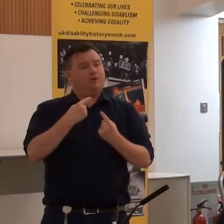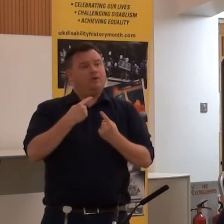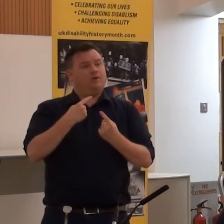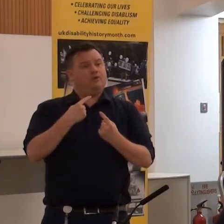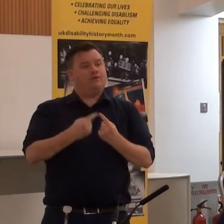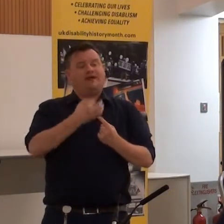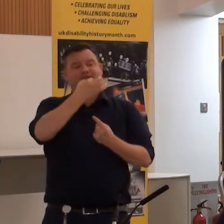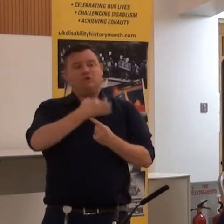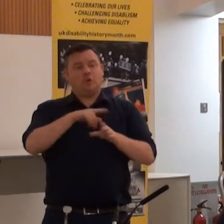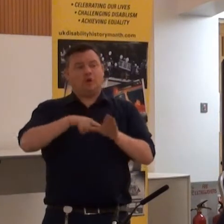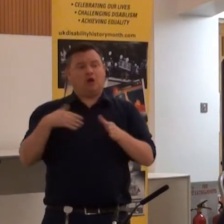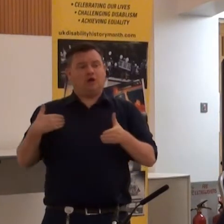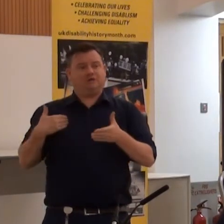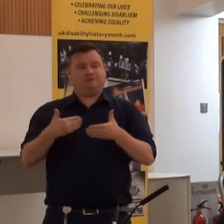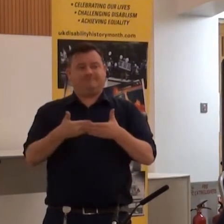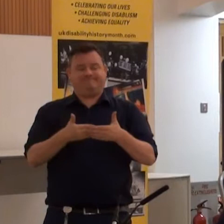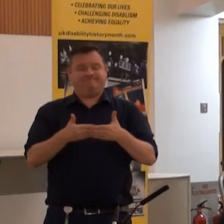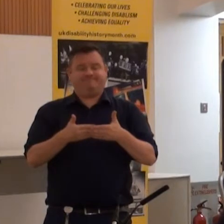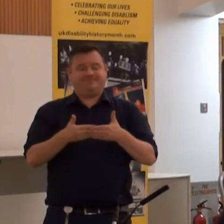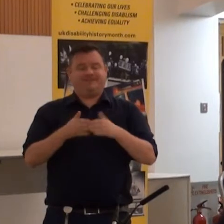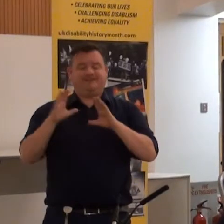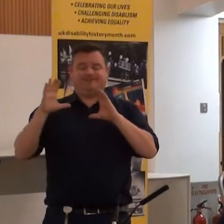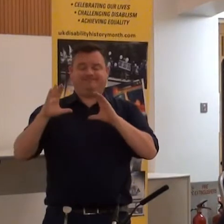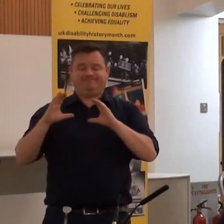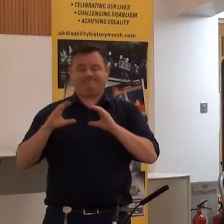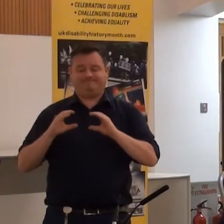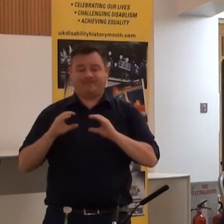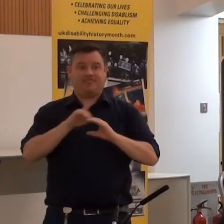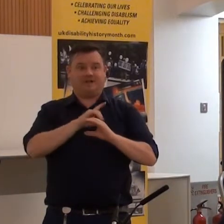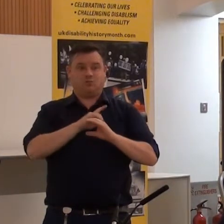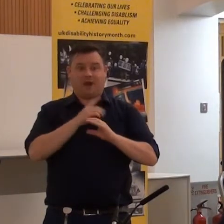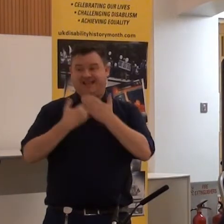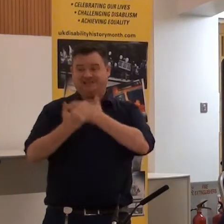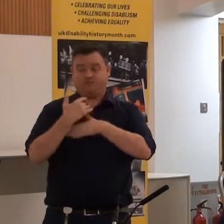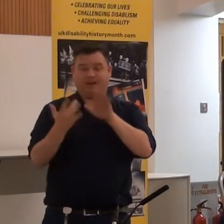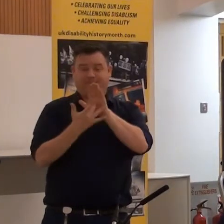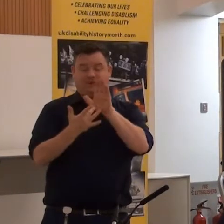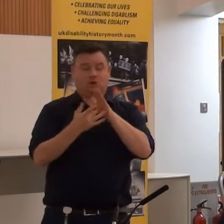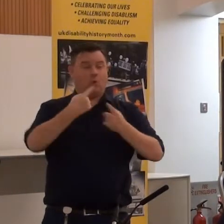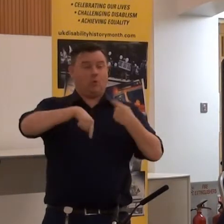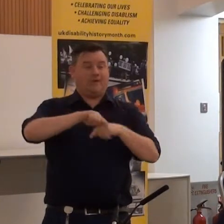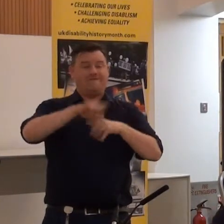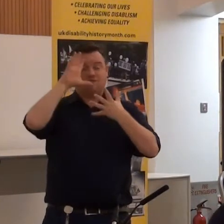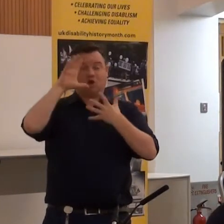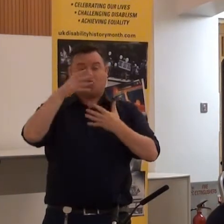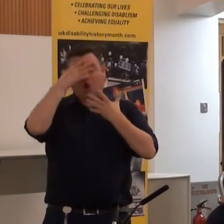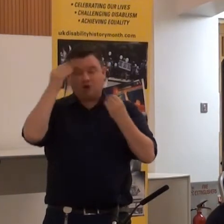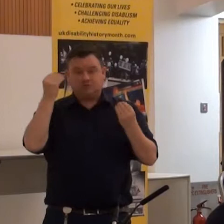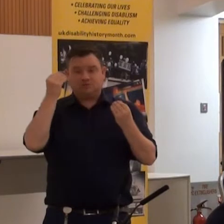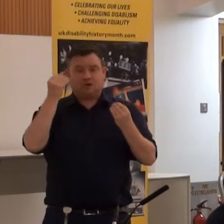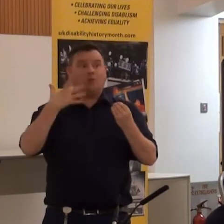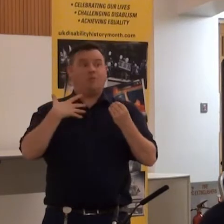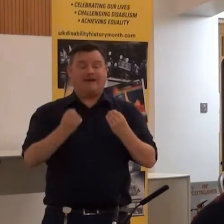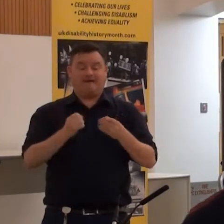in the last few years, which is why looking at our history is so critical, is that we've forgotten that we actually do have a